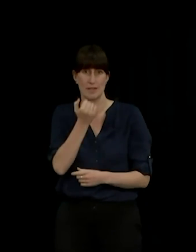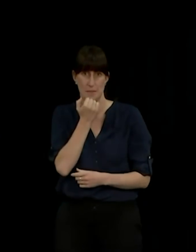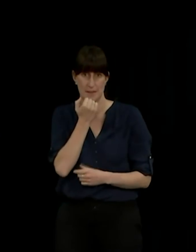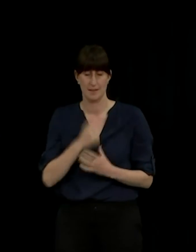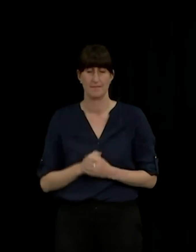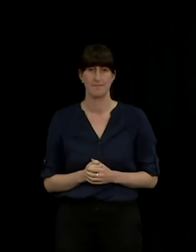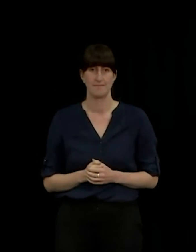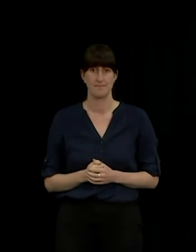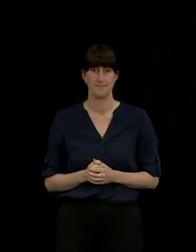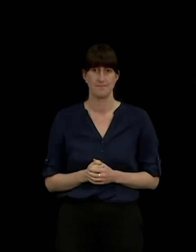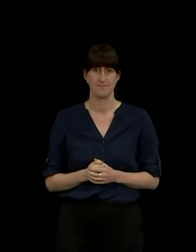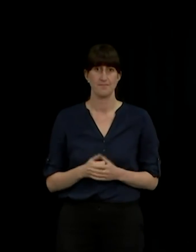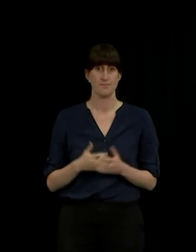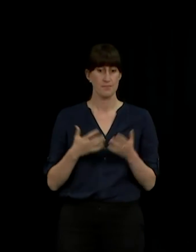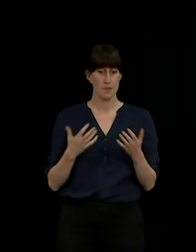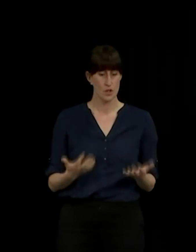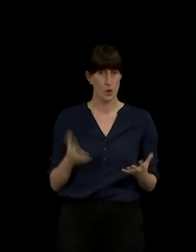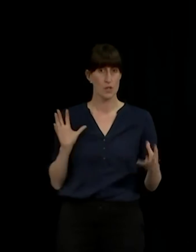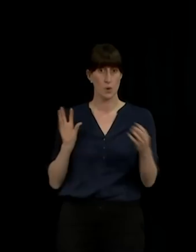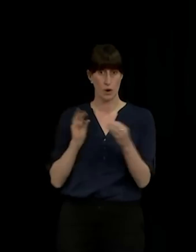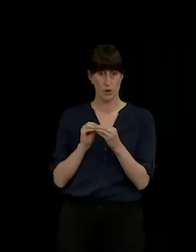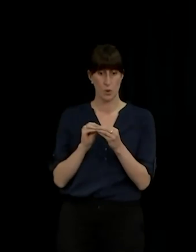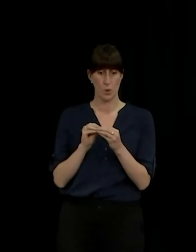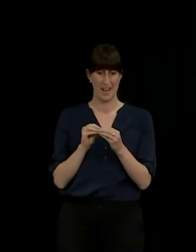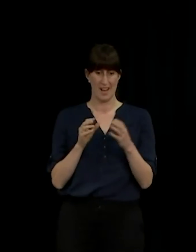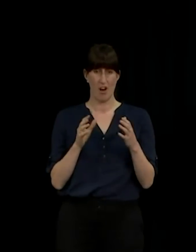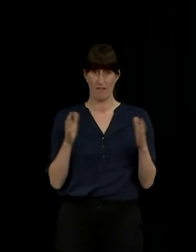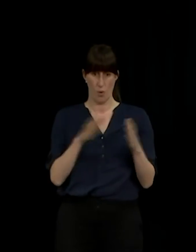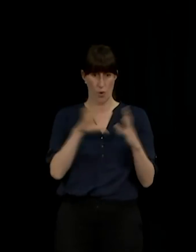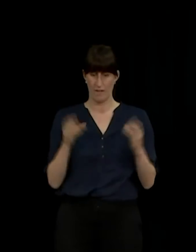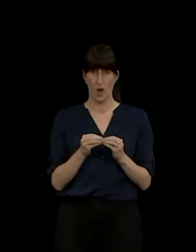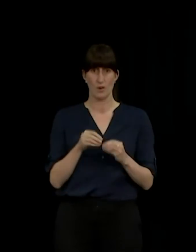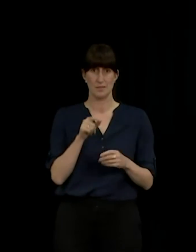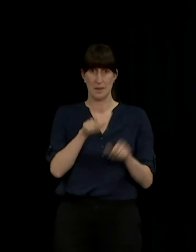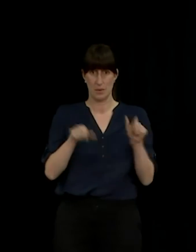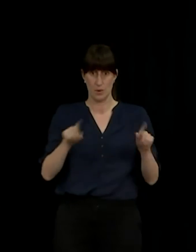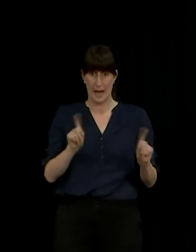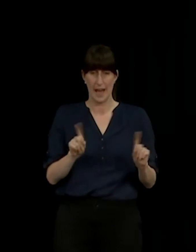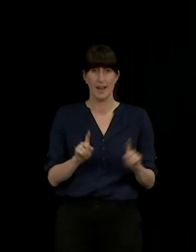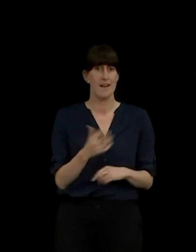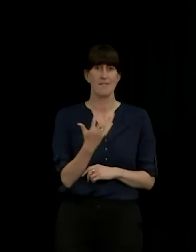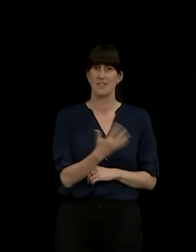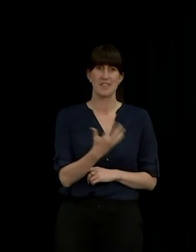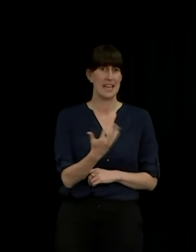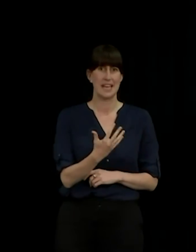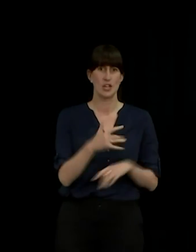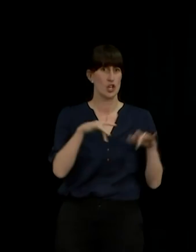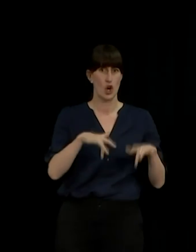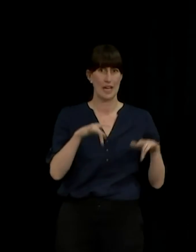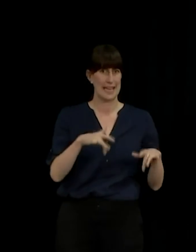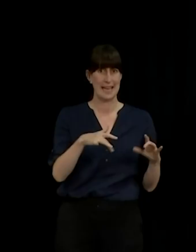Now of today's cases in total, 15 are yet to be linked. 2 of those have a possible link, and